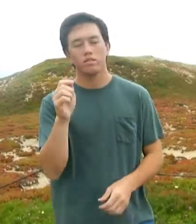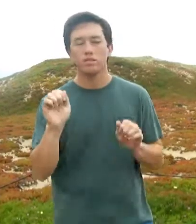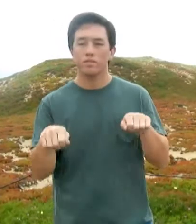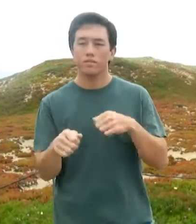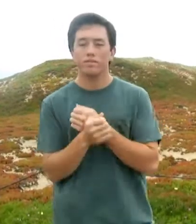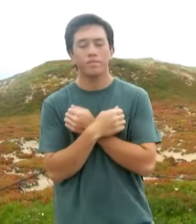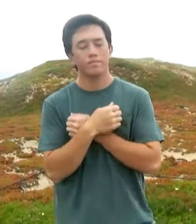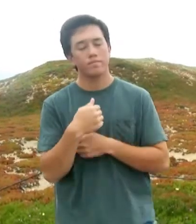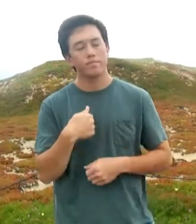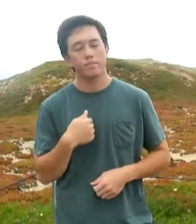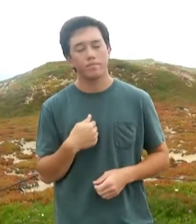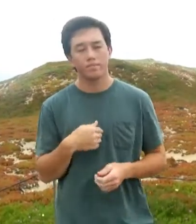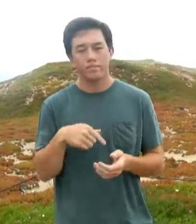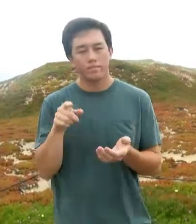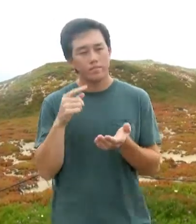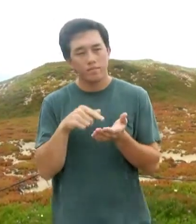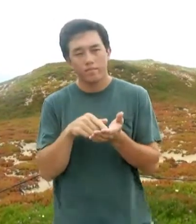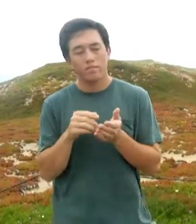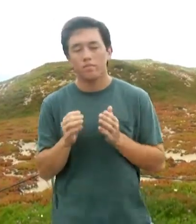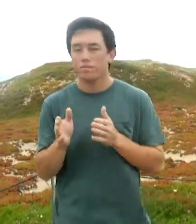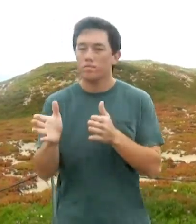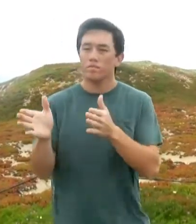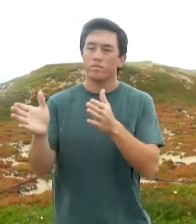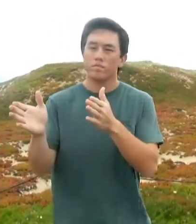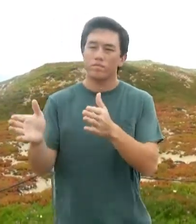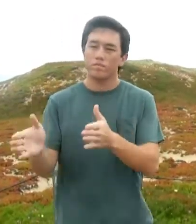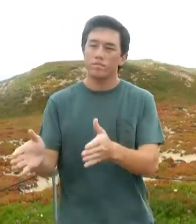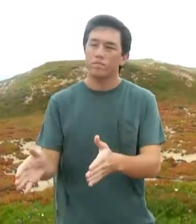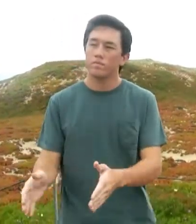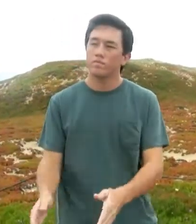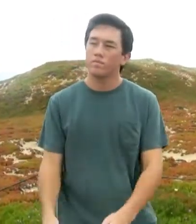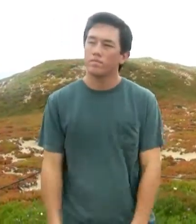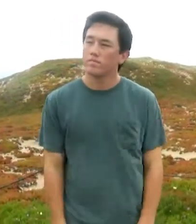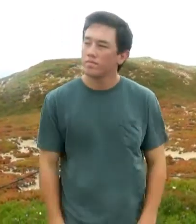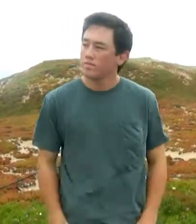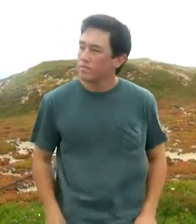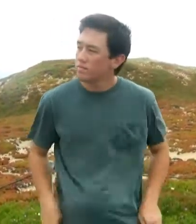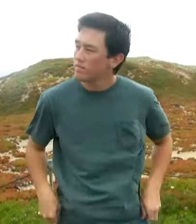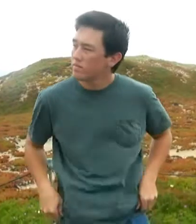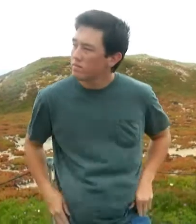Only you can love me this way.